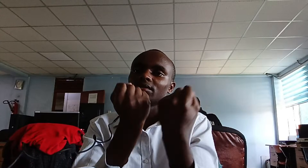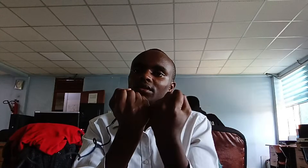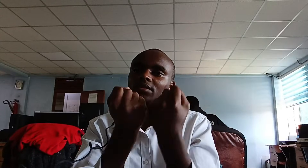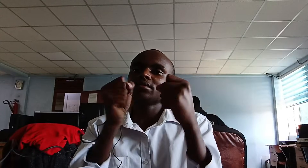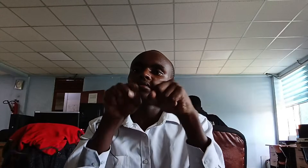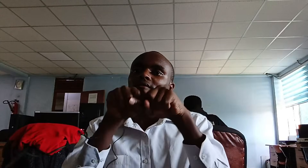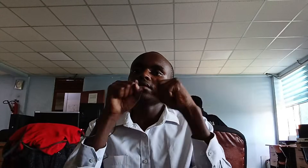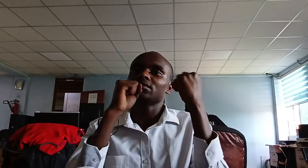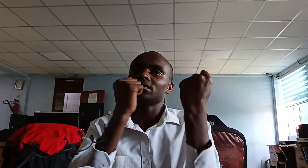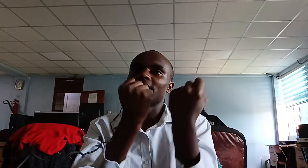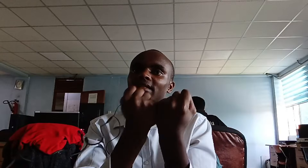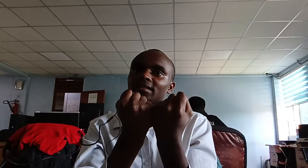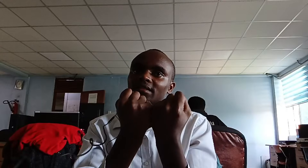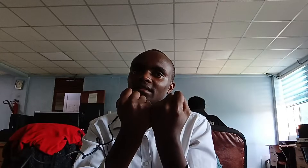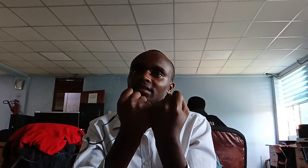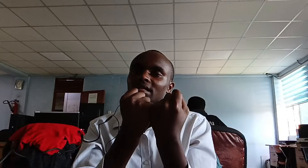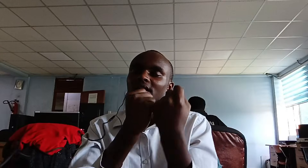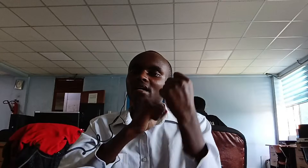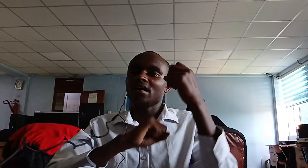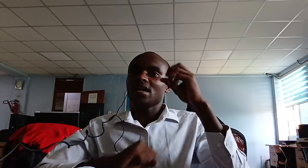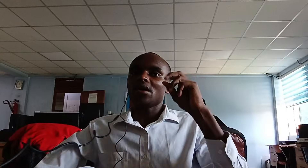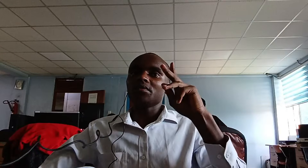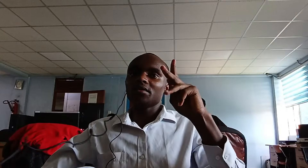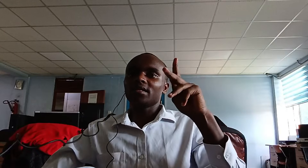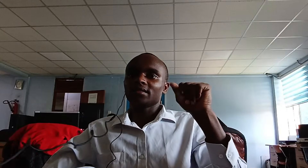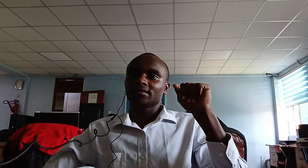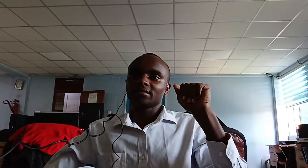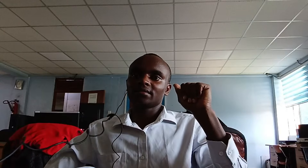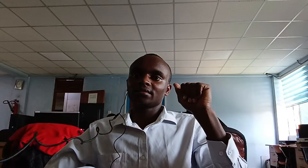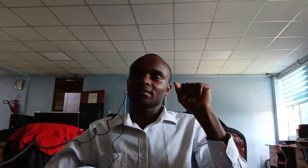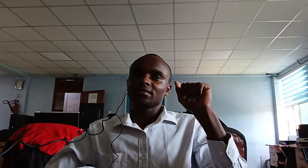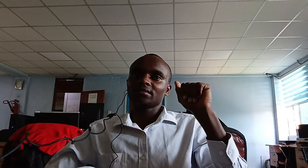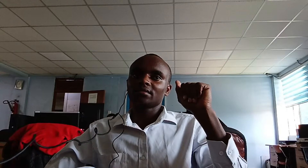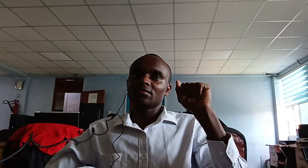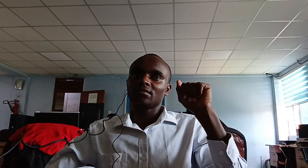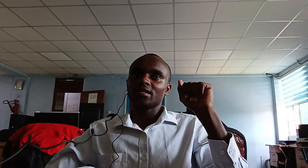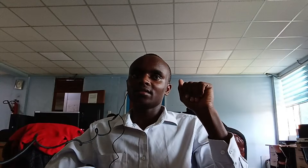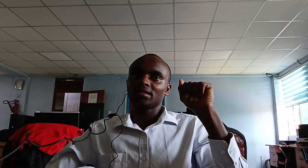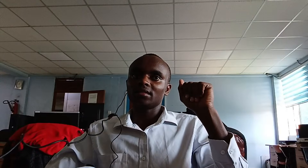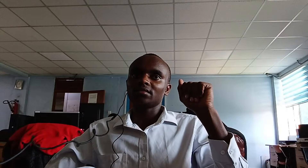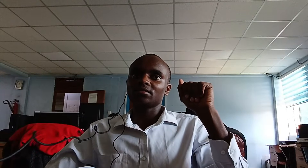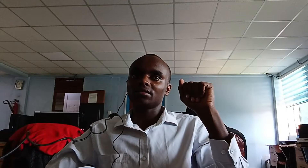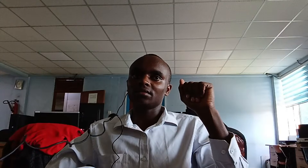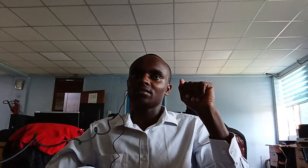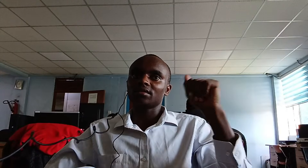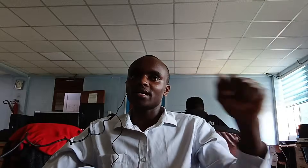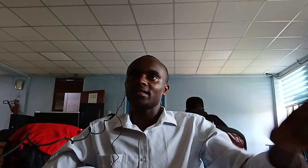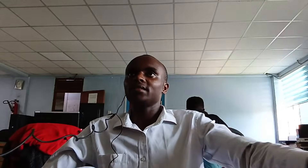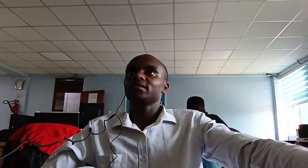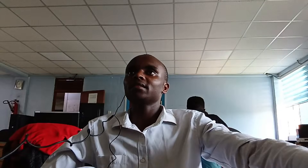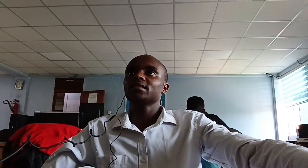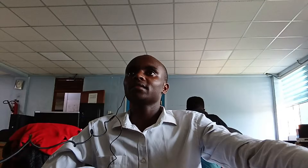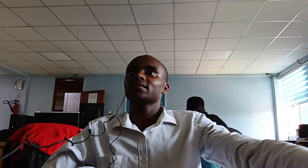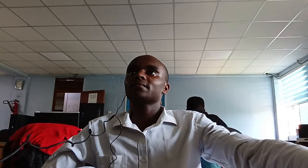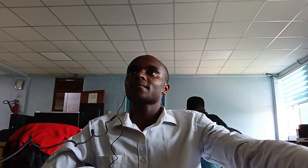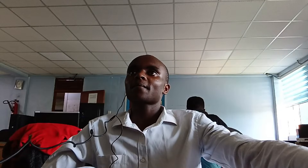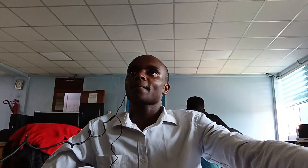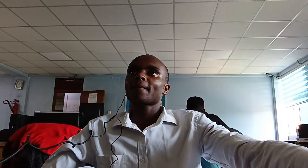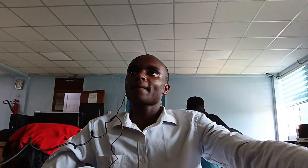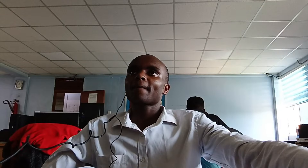social, society. We okay on that sign, social and society.